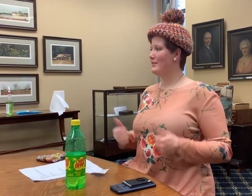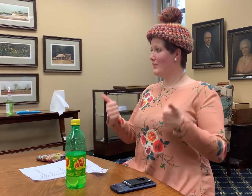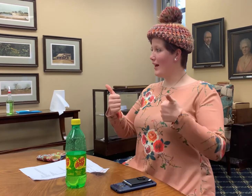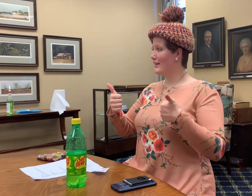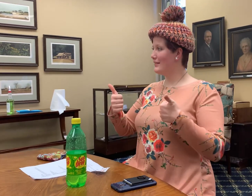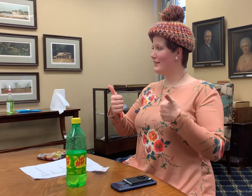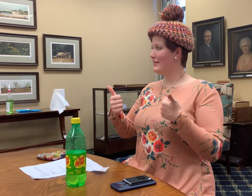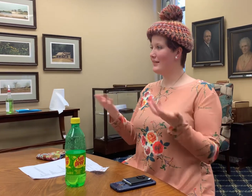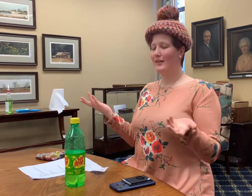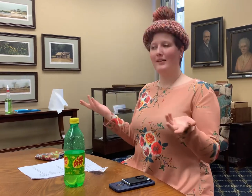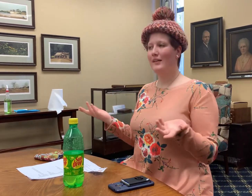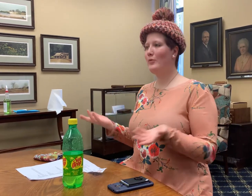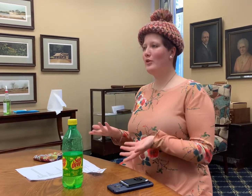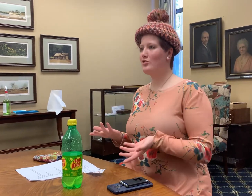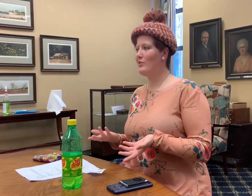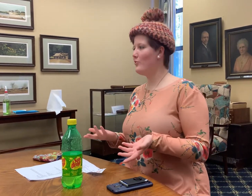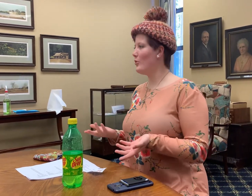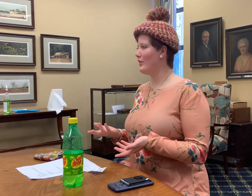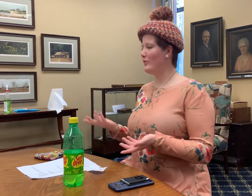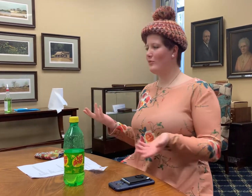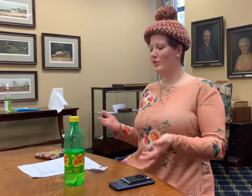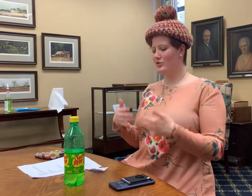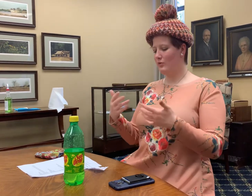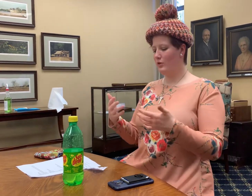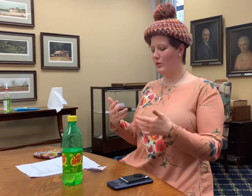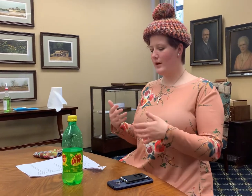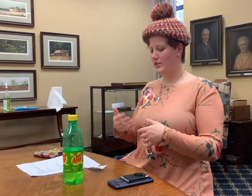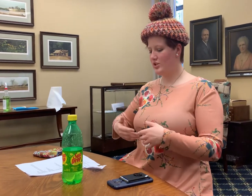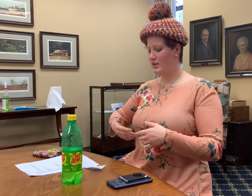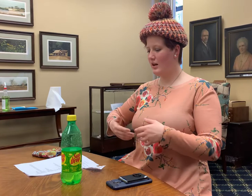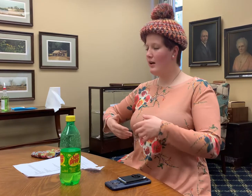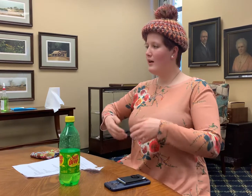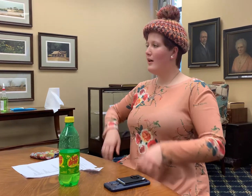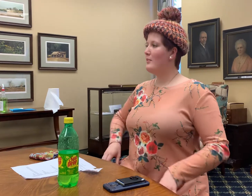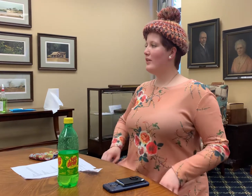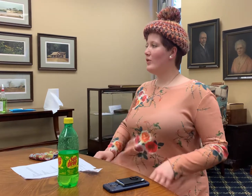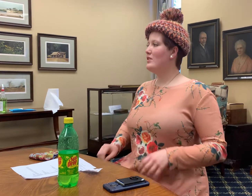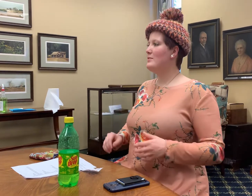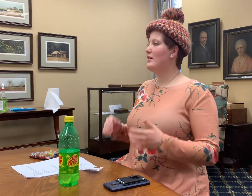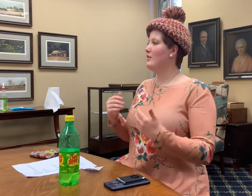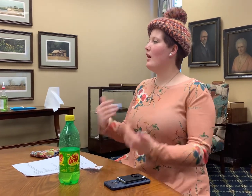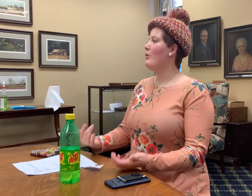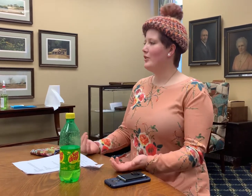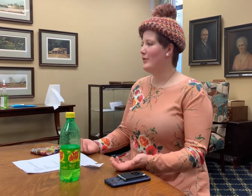Yeah. See, that's pretty straightforward. It's a very straightforward question, but it's going to mean a lot when you sign